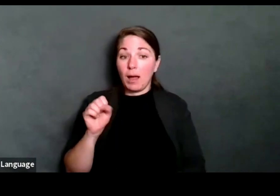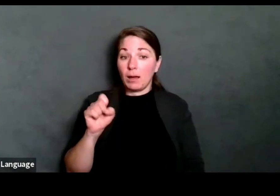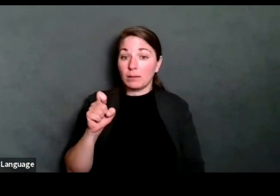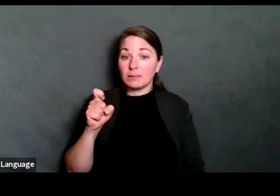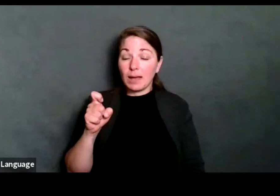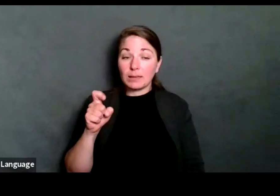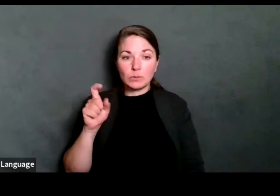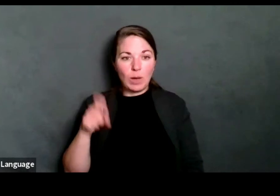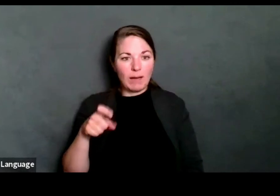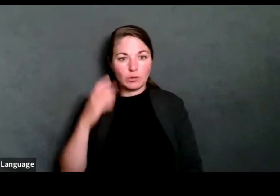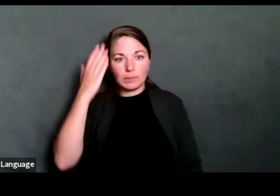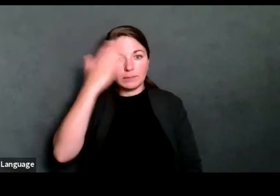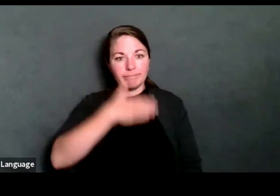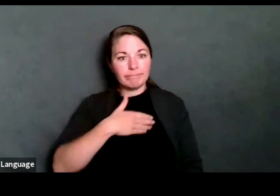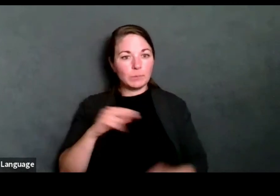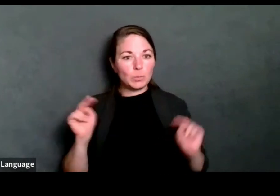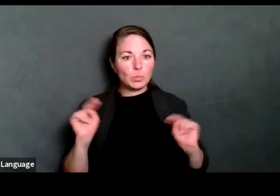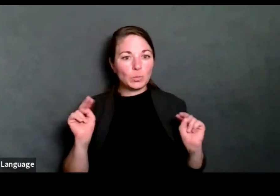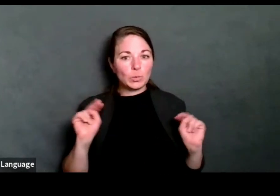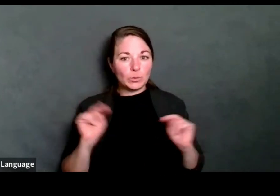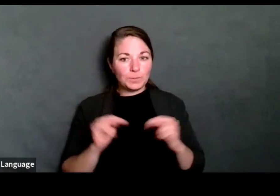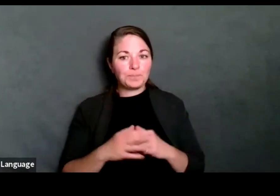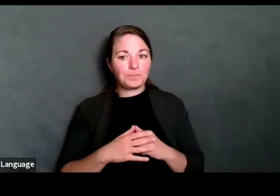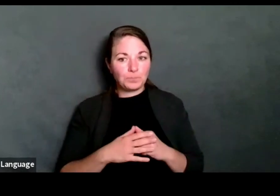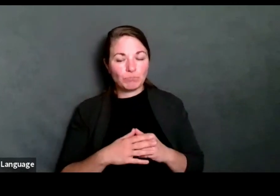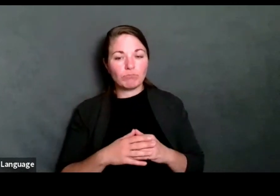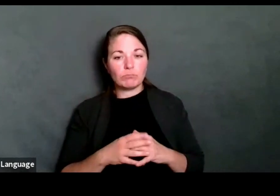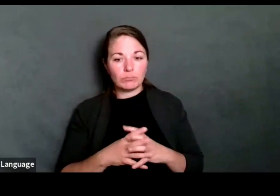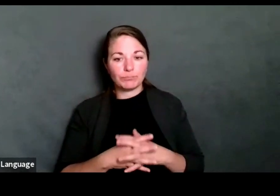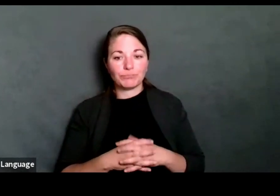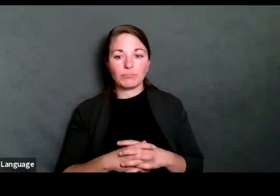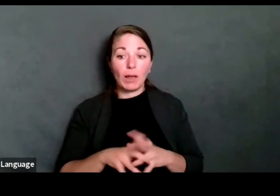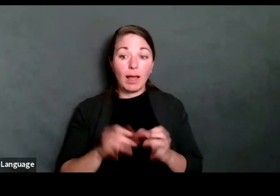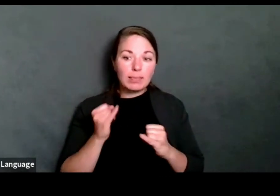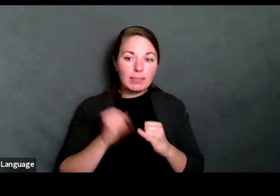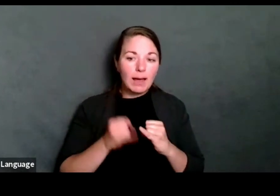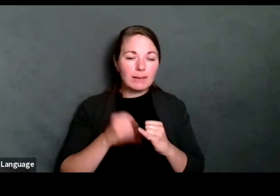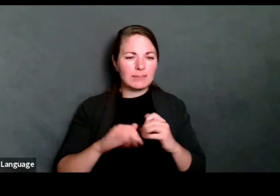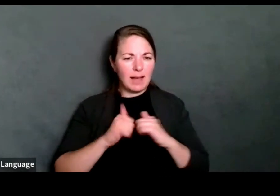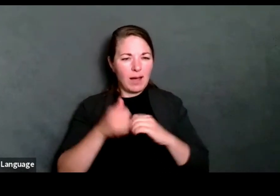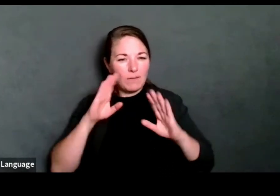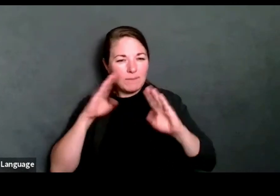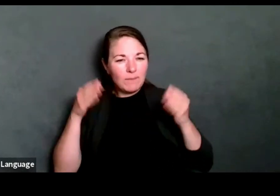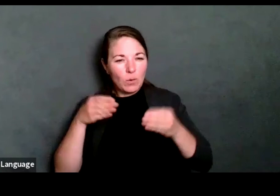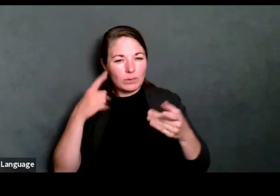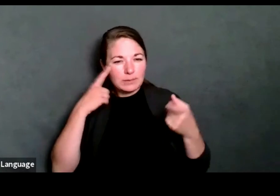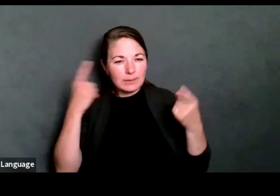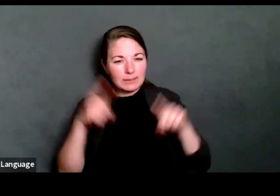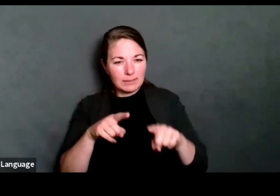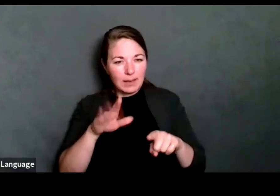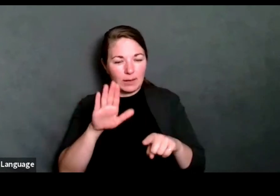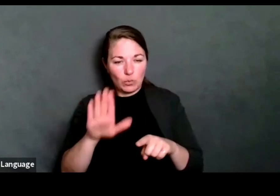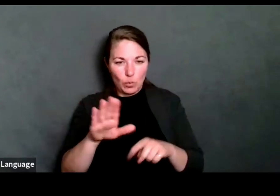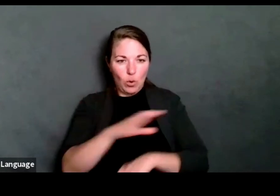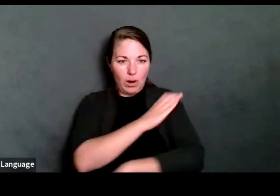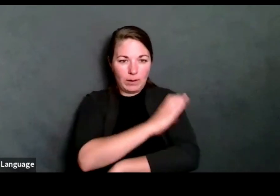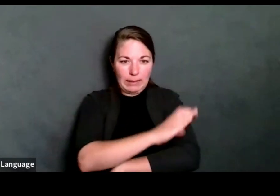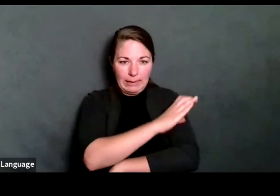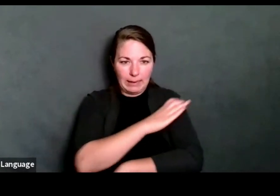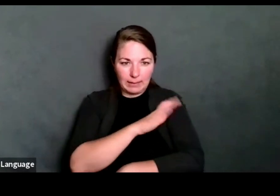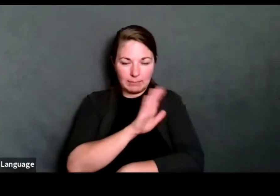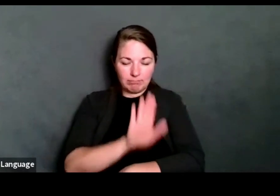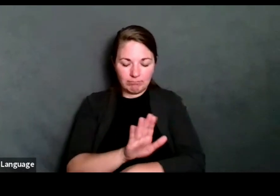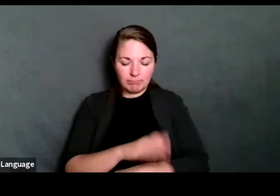neutrality. So finally, let's talk about some recommendations for how to center consent in your clinical practice. And